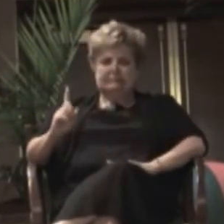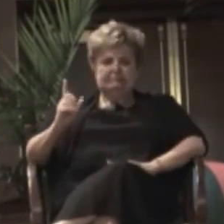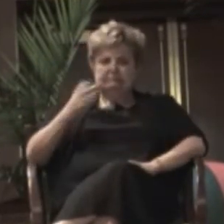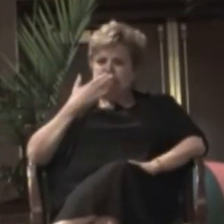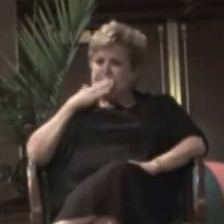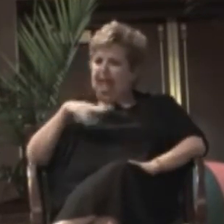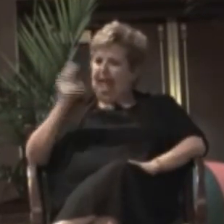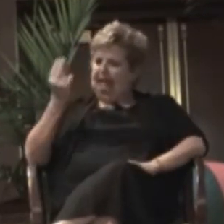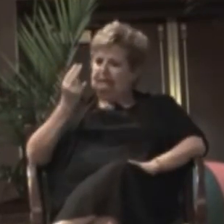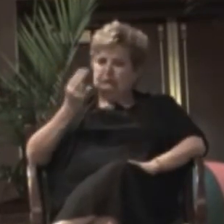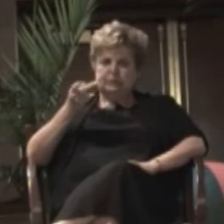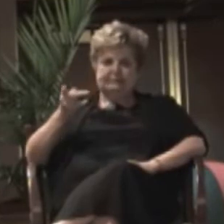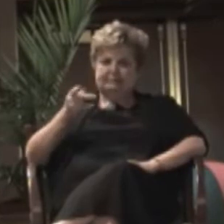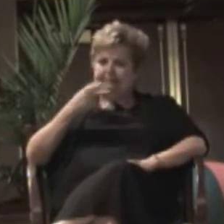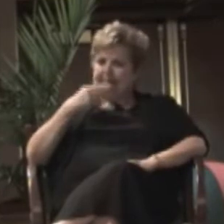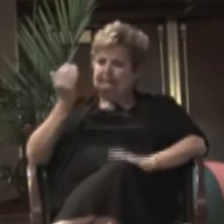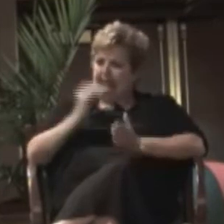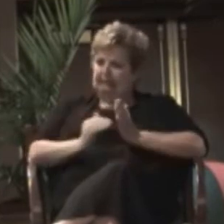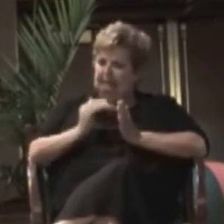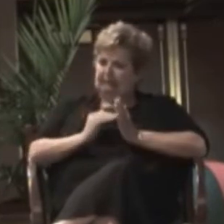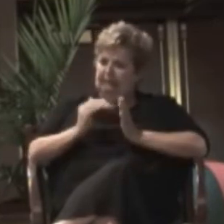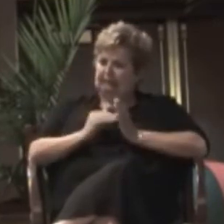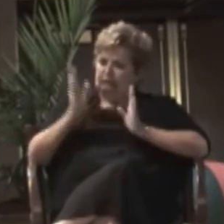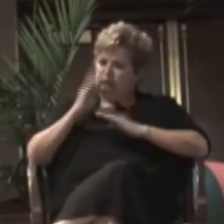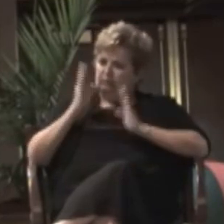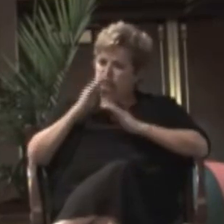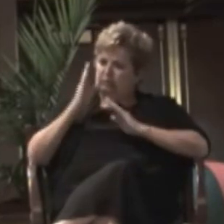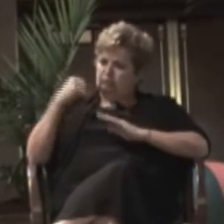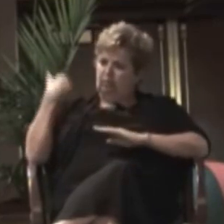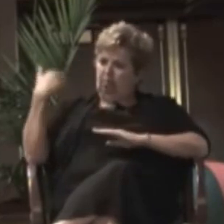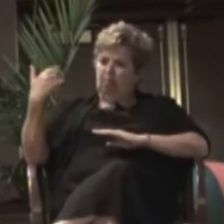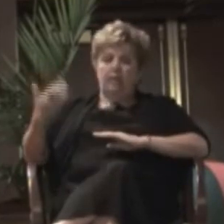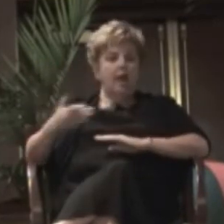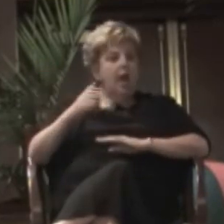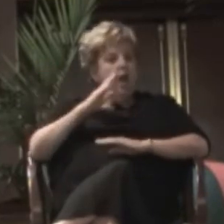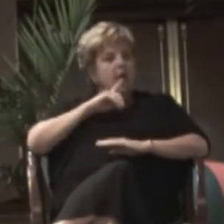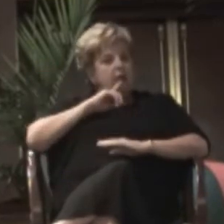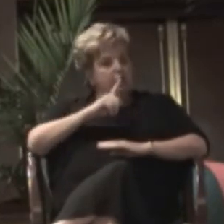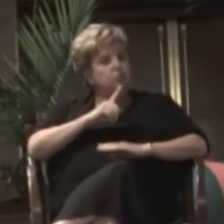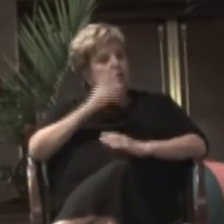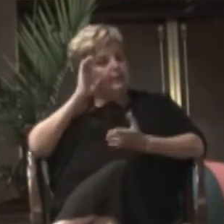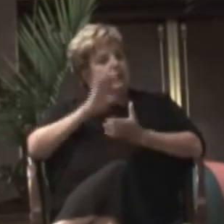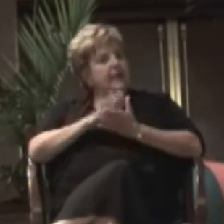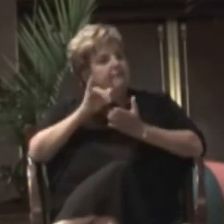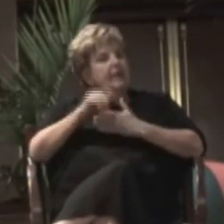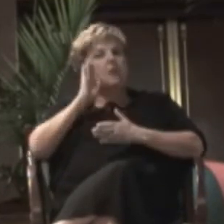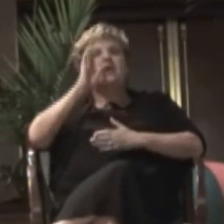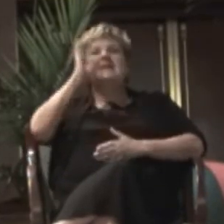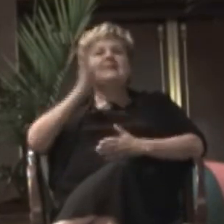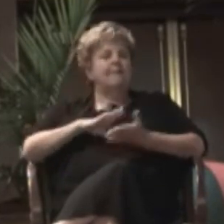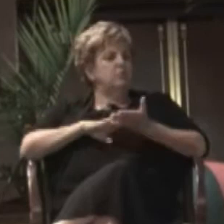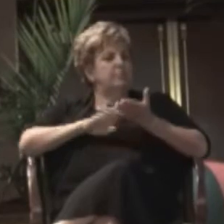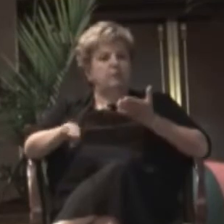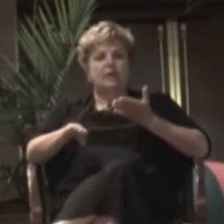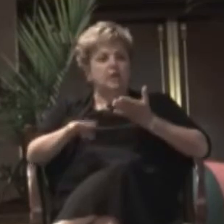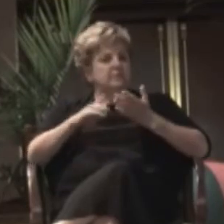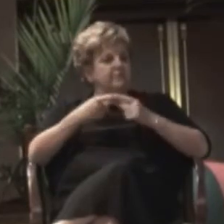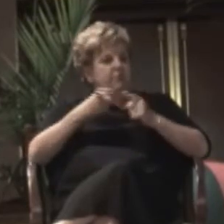put me in there. I never believed I'd ever come out alive. I was an absolute blob of a human. I mean, you